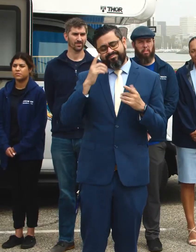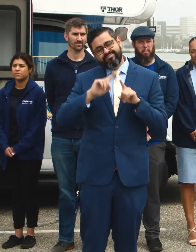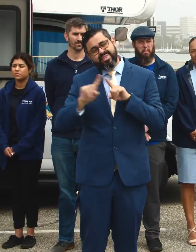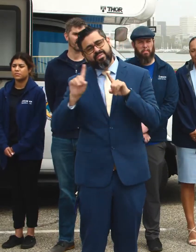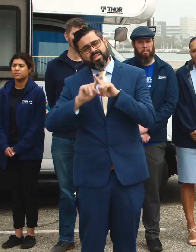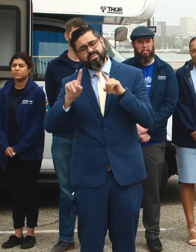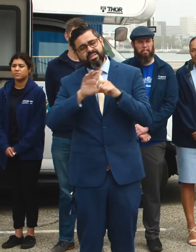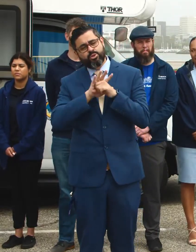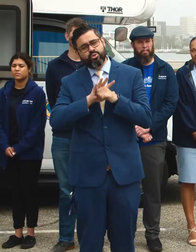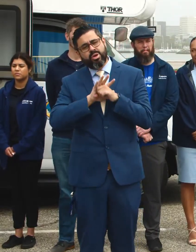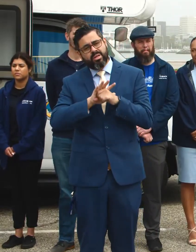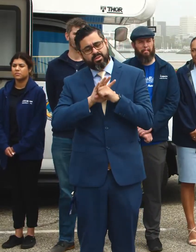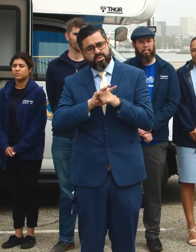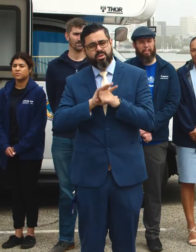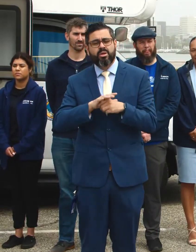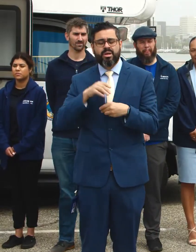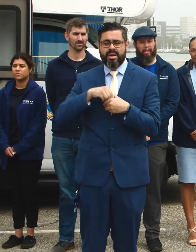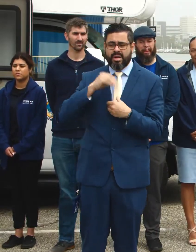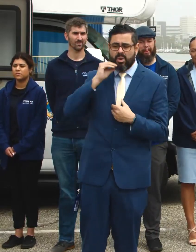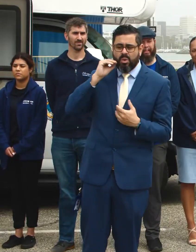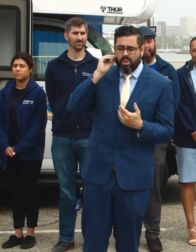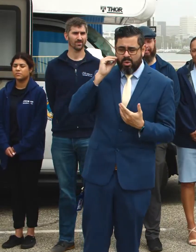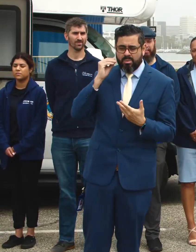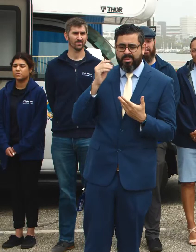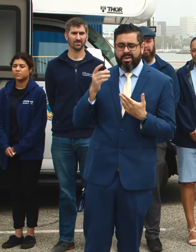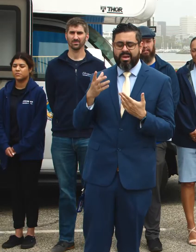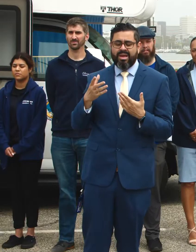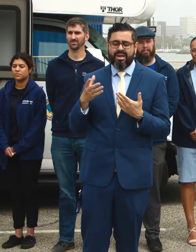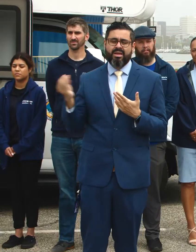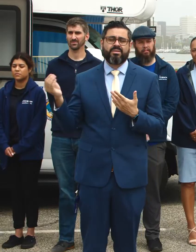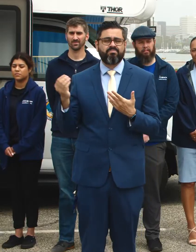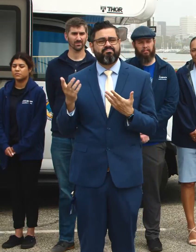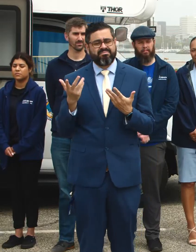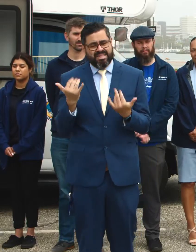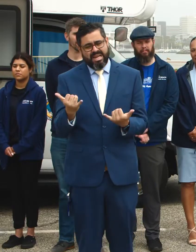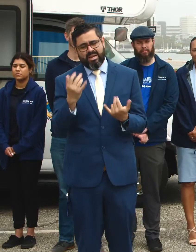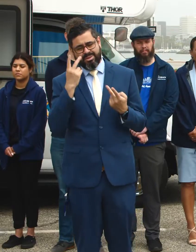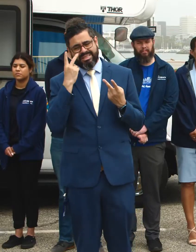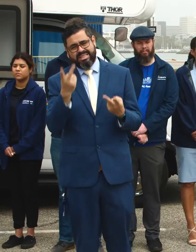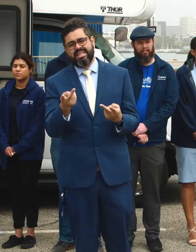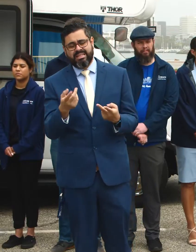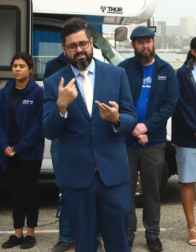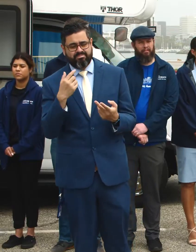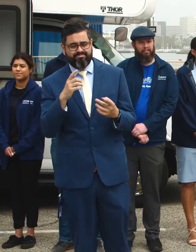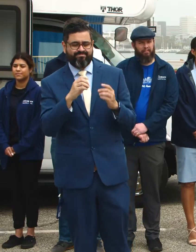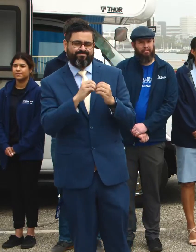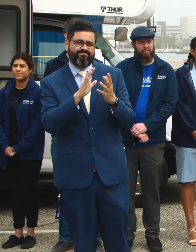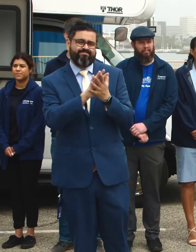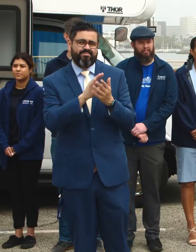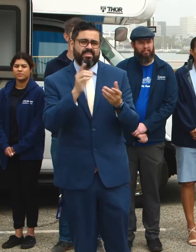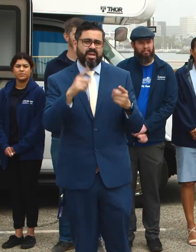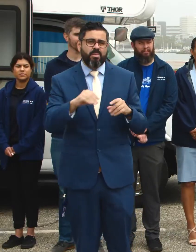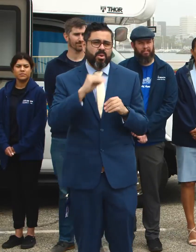the being at home and all the things, it's now coming forward in a way that we haven't seen before.